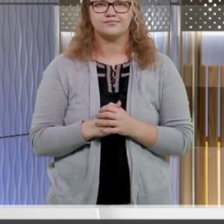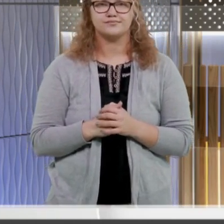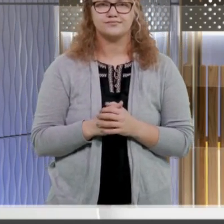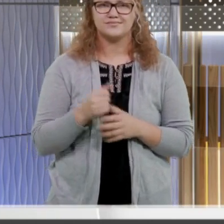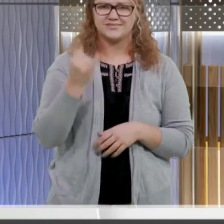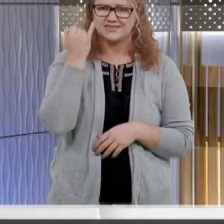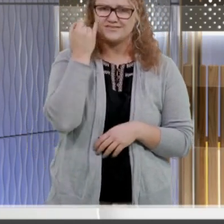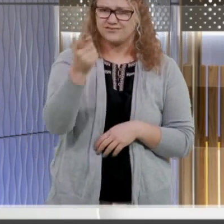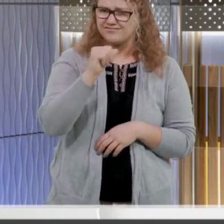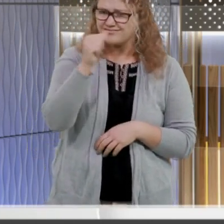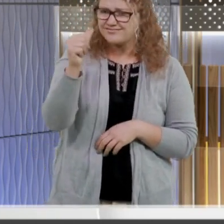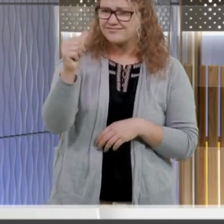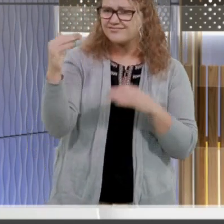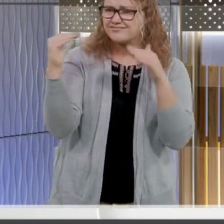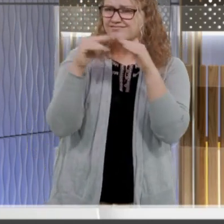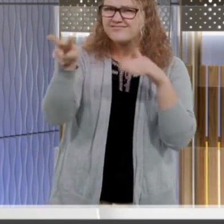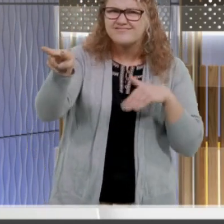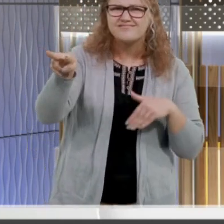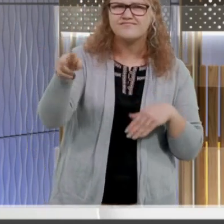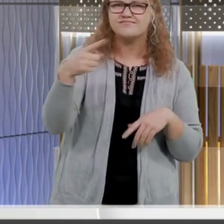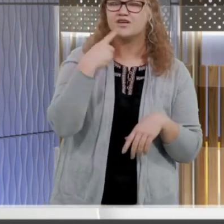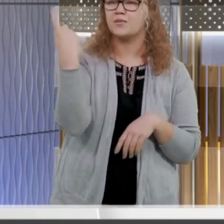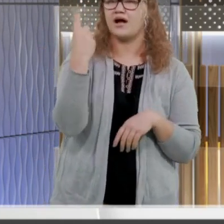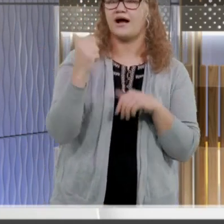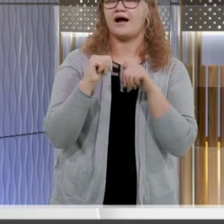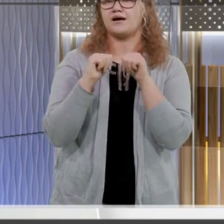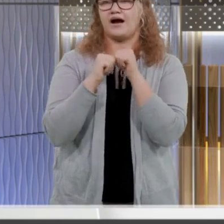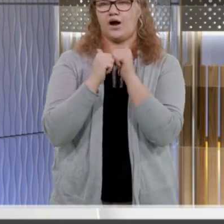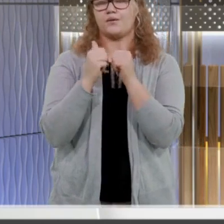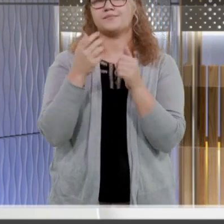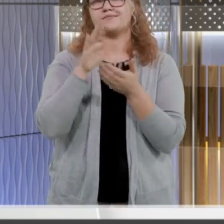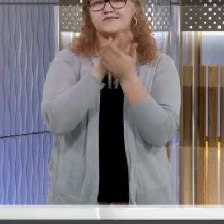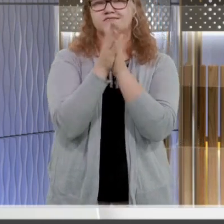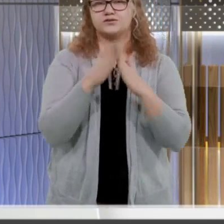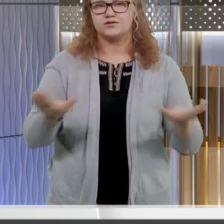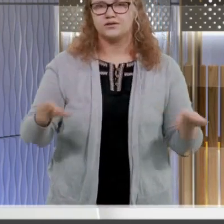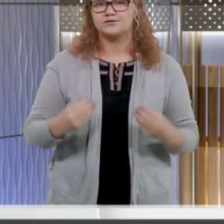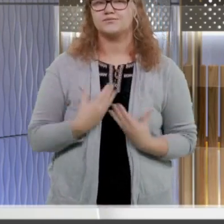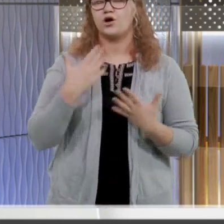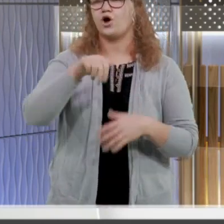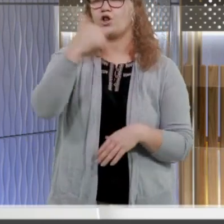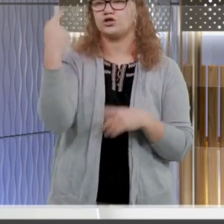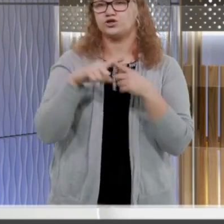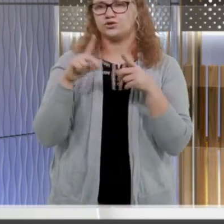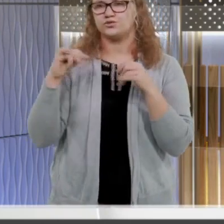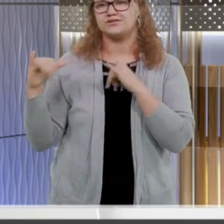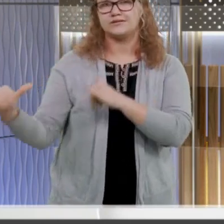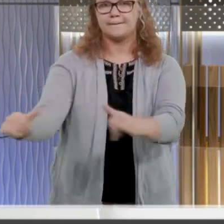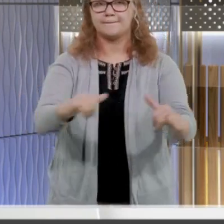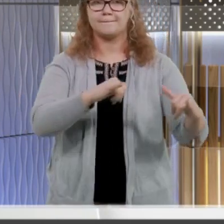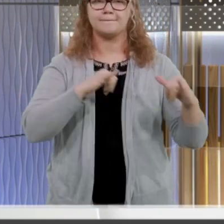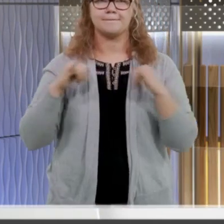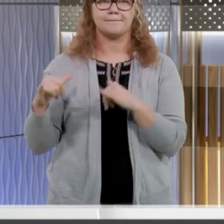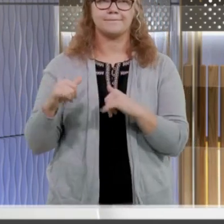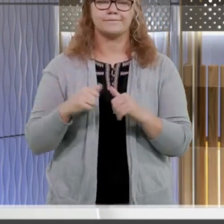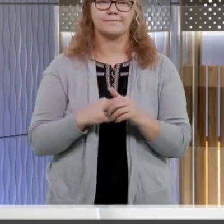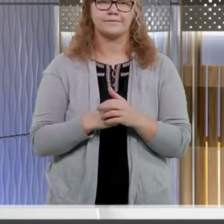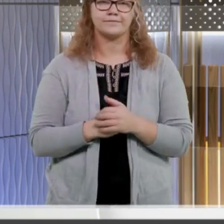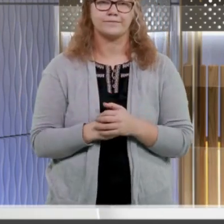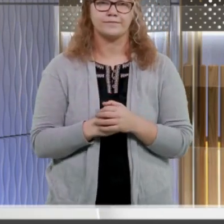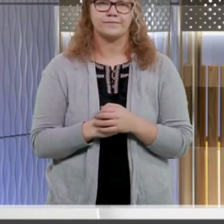If you see an injustice, say something peacefully. Inspire others to do the same.